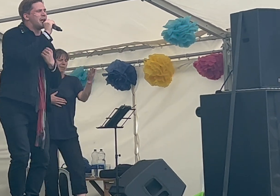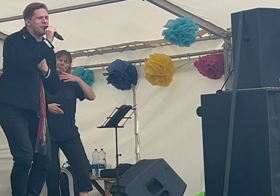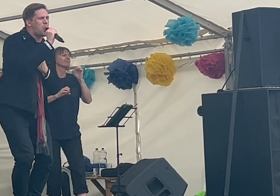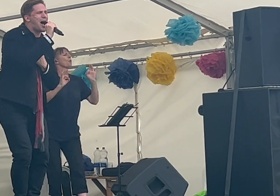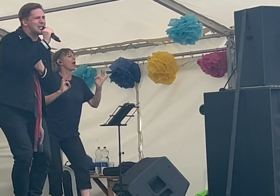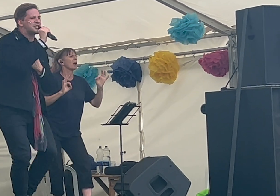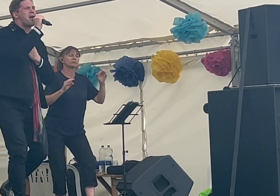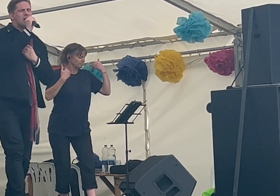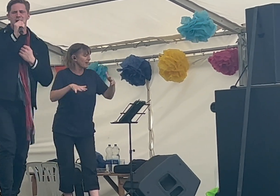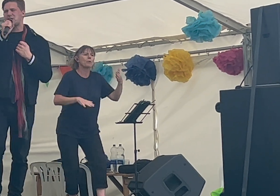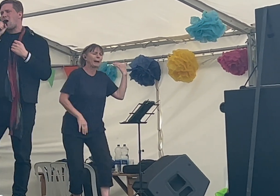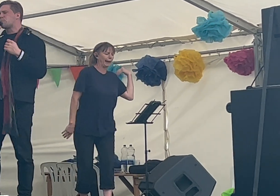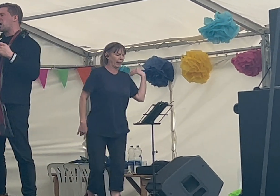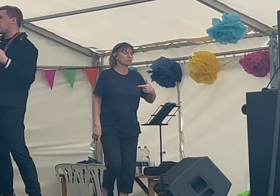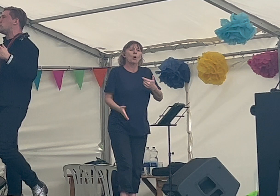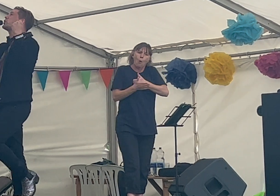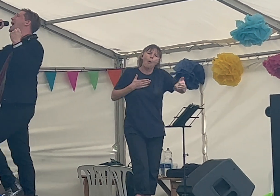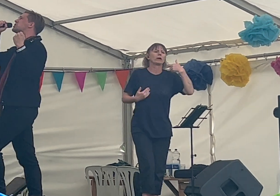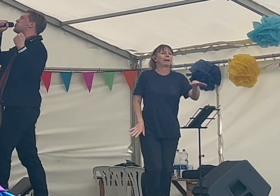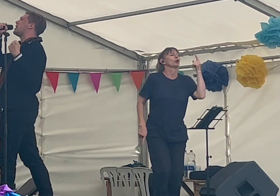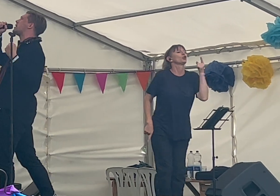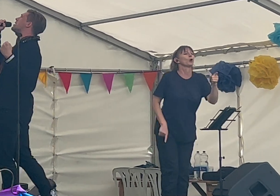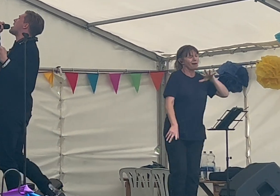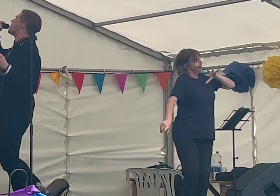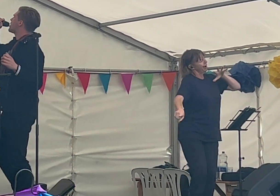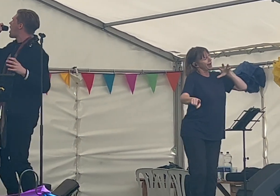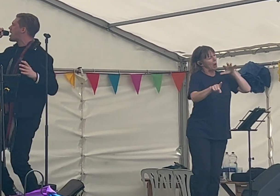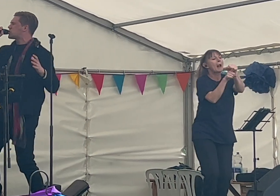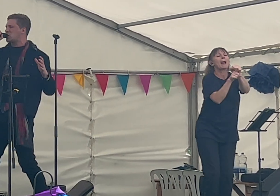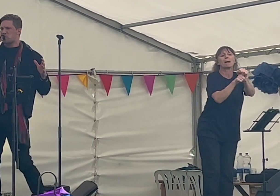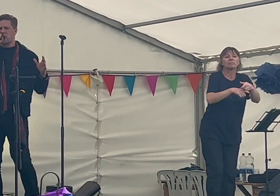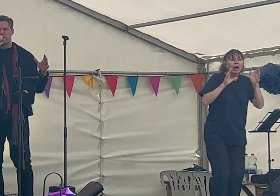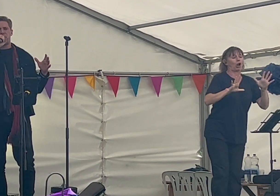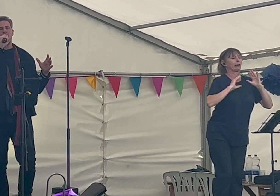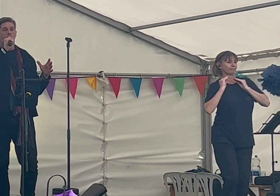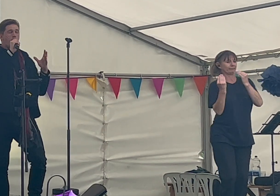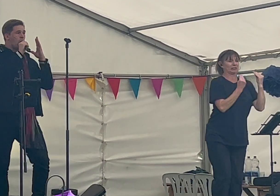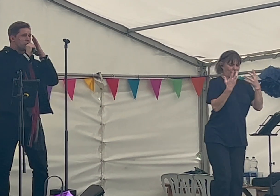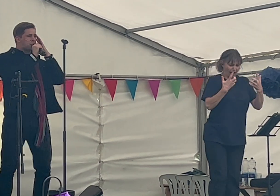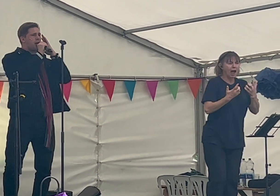Teach me.